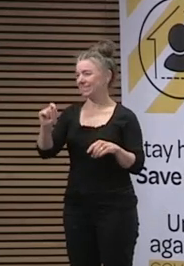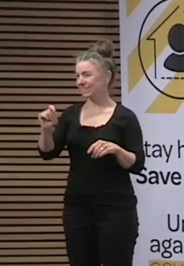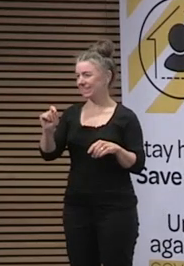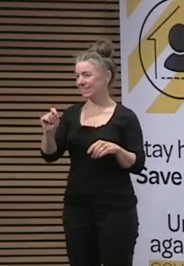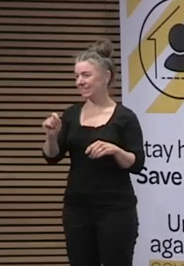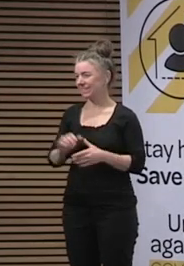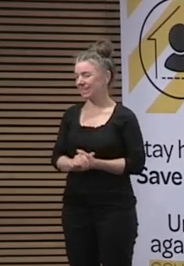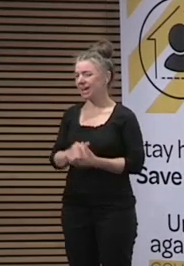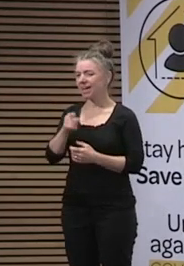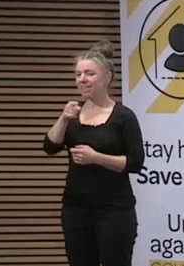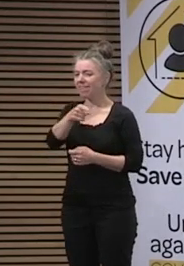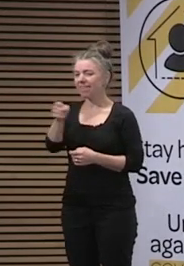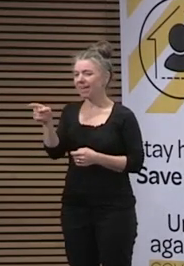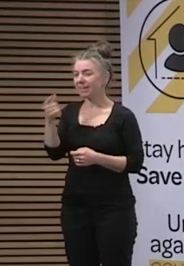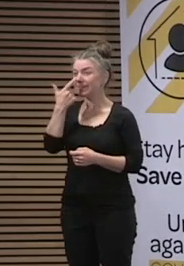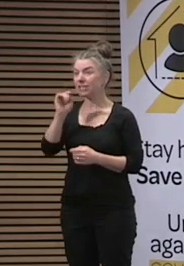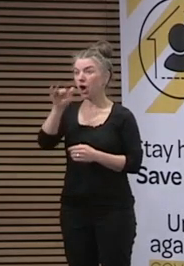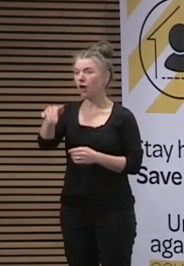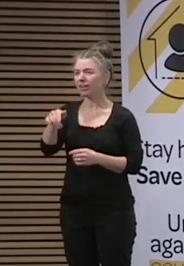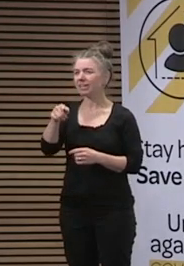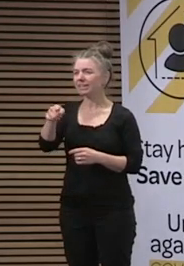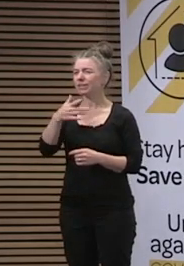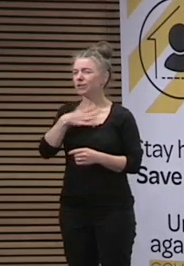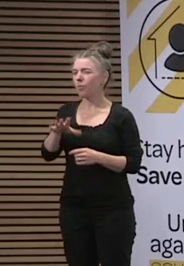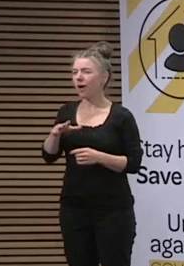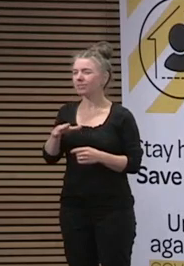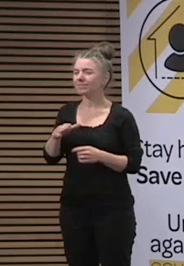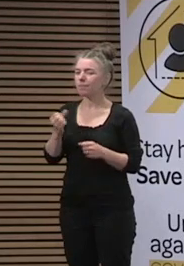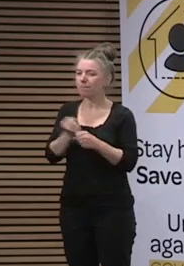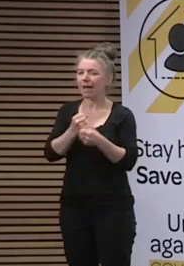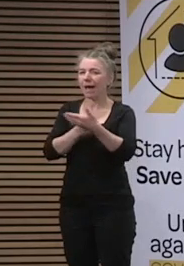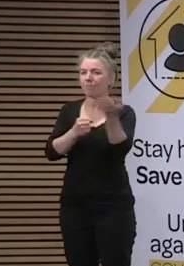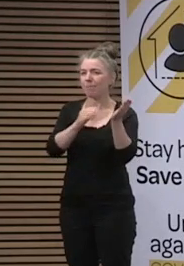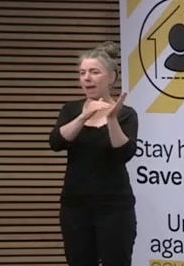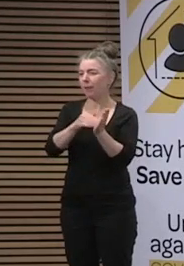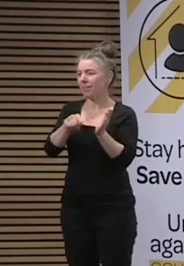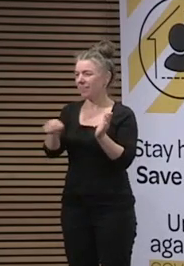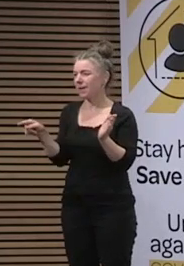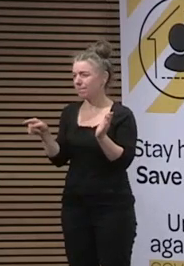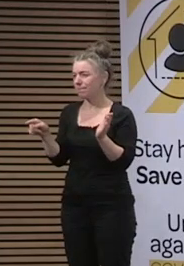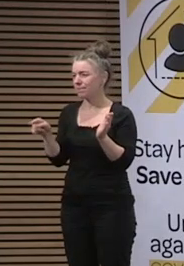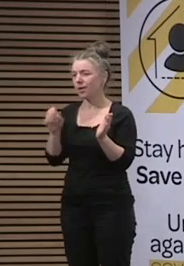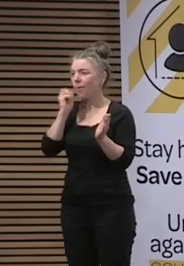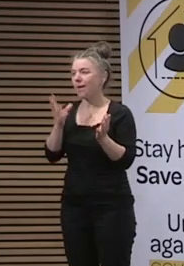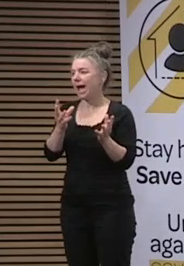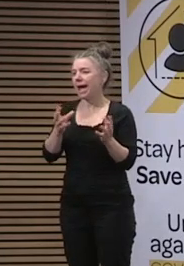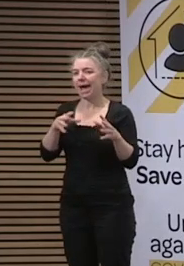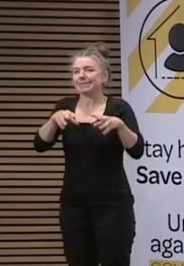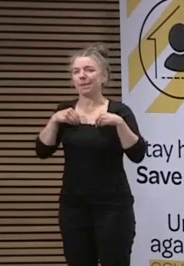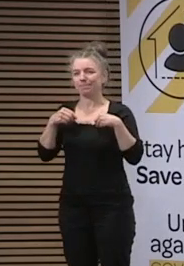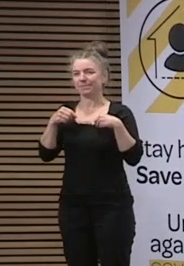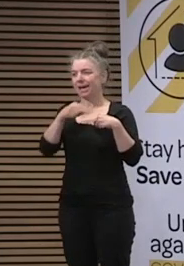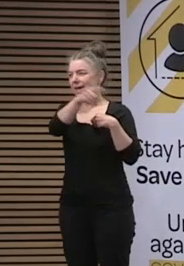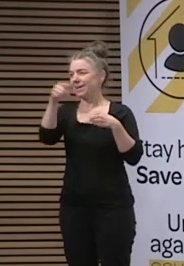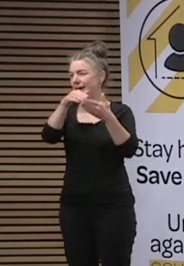to be perceived to be putting anyone out, may not be asking for the help that we need to give them. I really want to